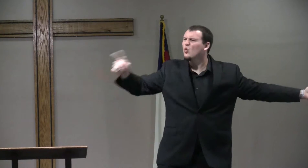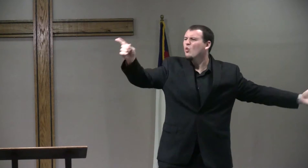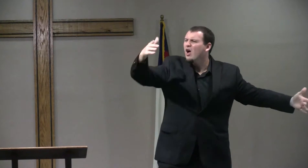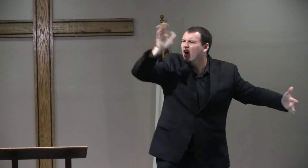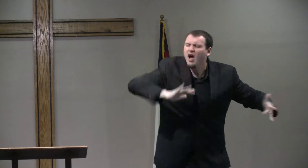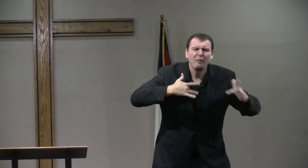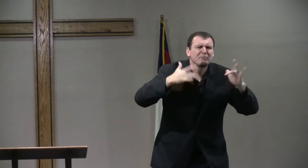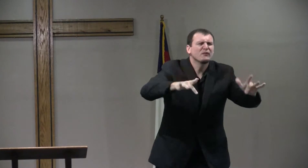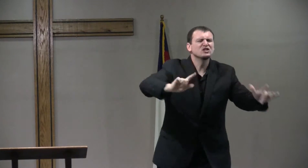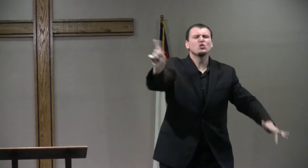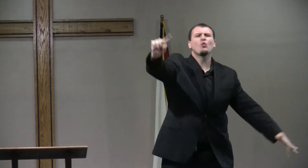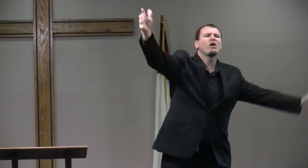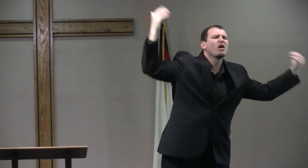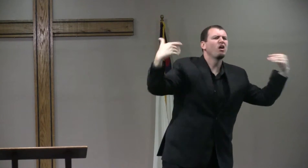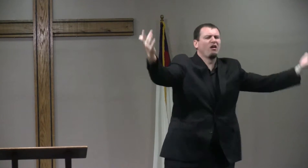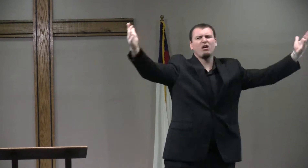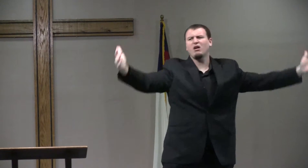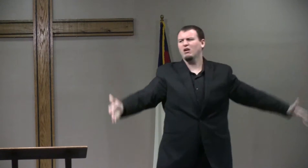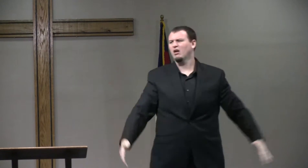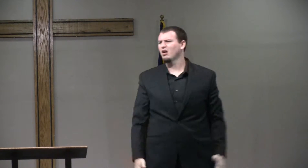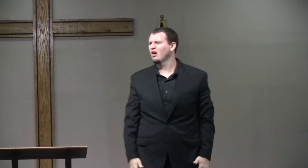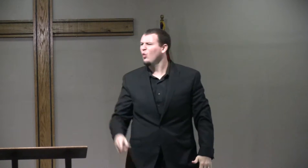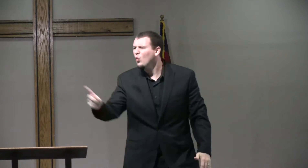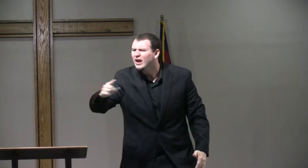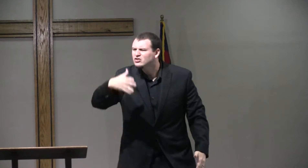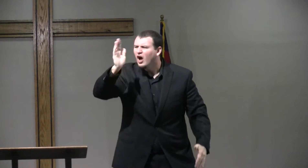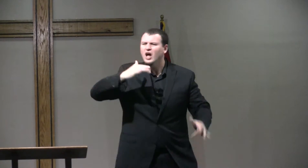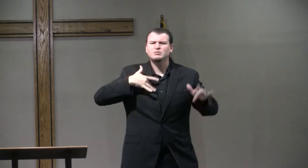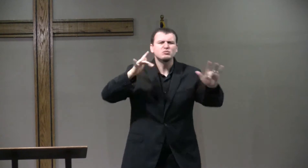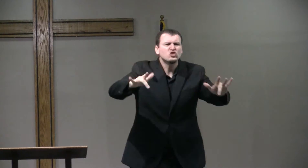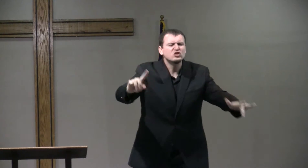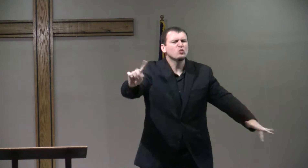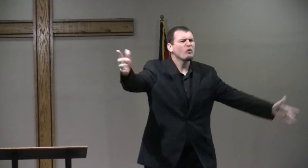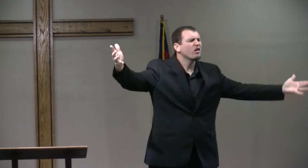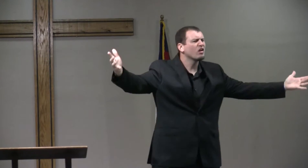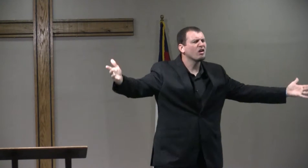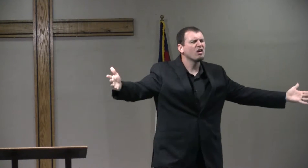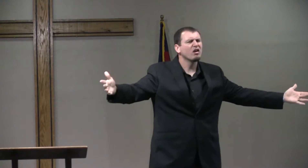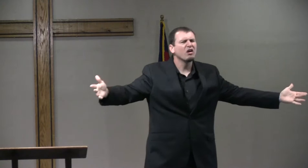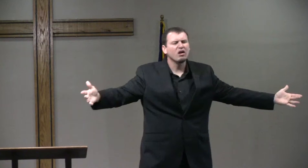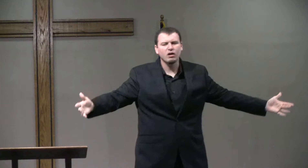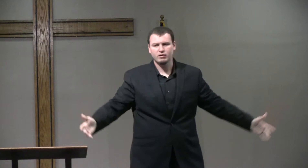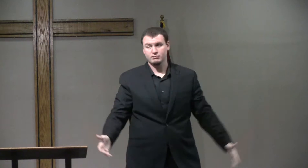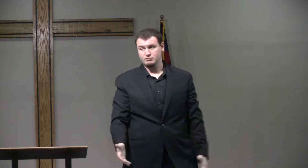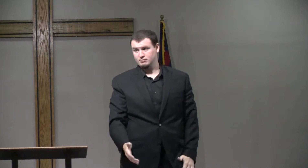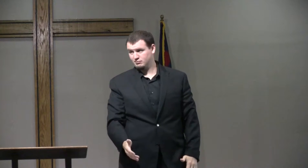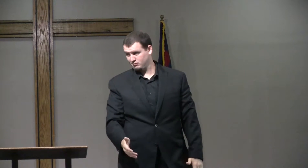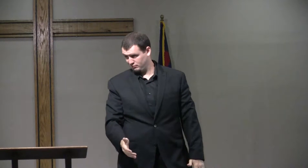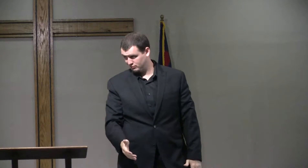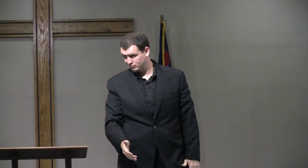God doesn't have any mercy. Where's the mercy? Where's God's mercy?